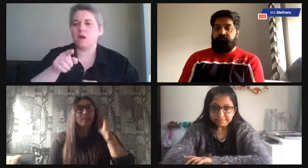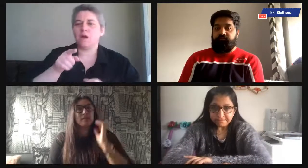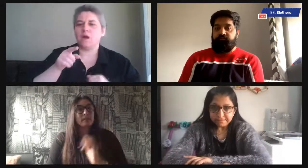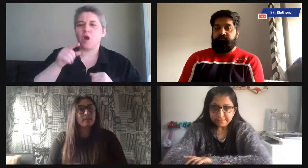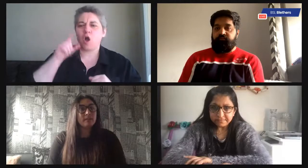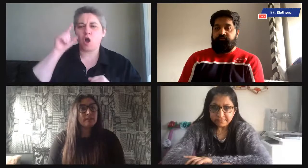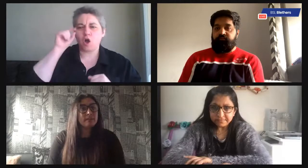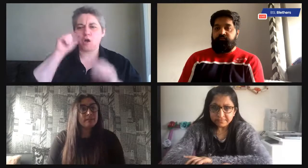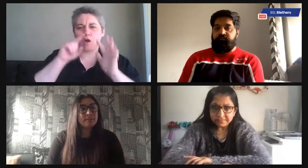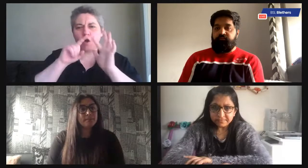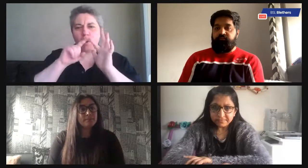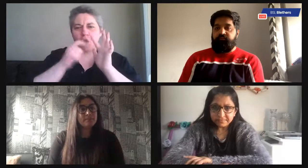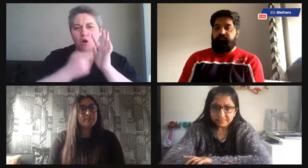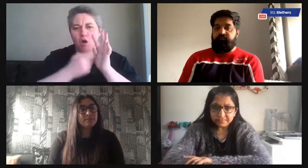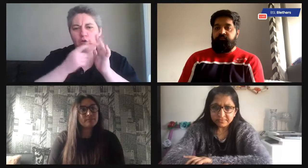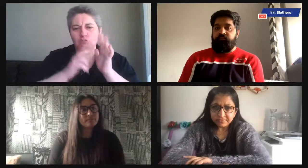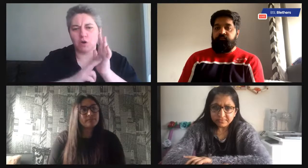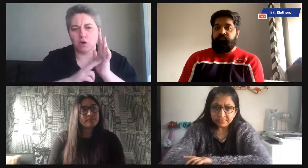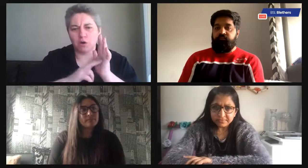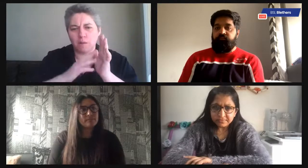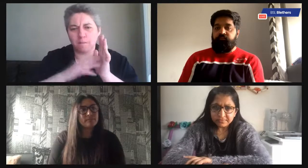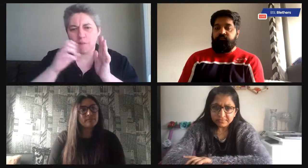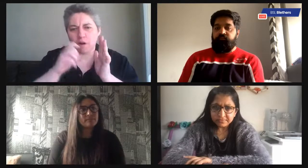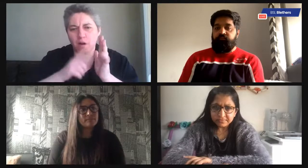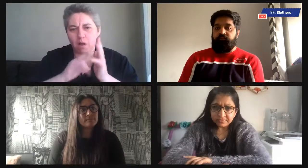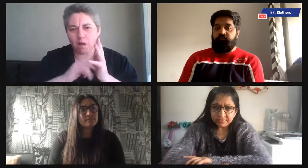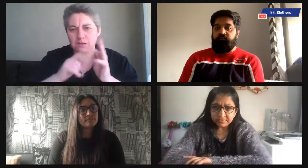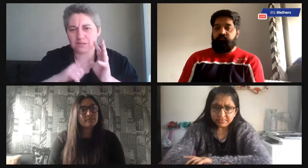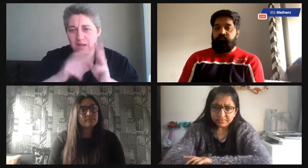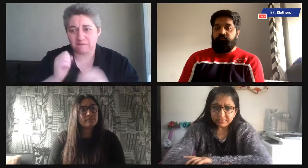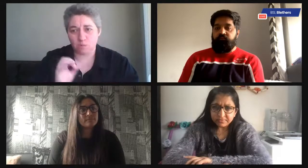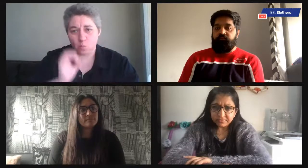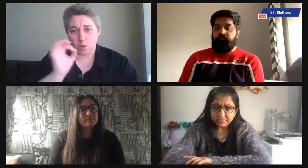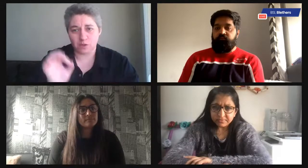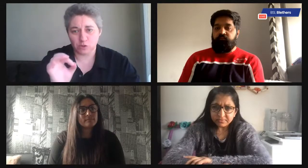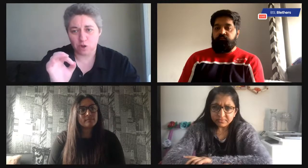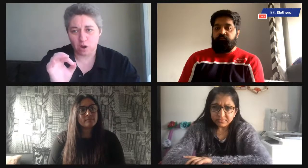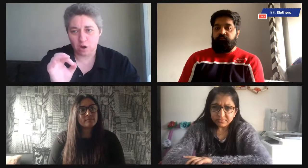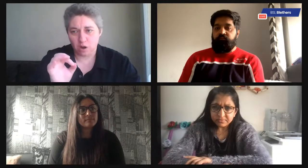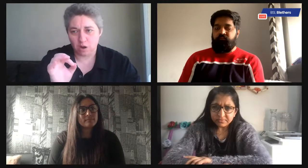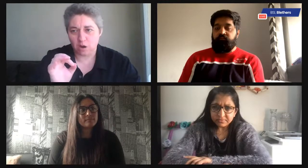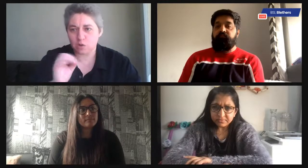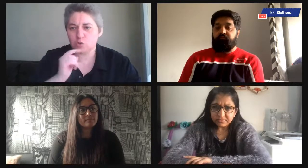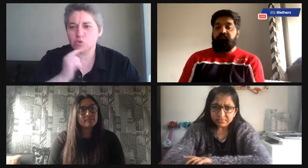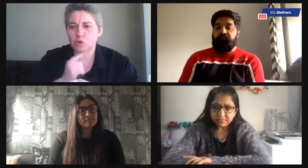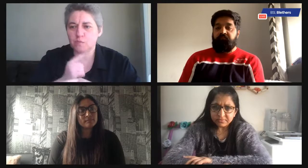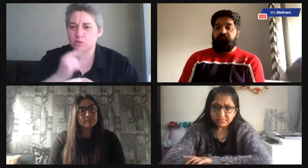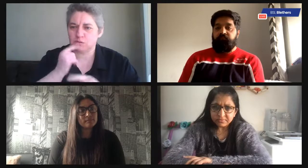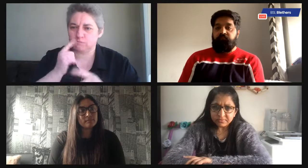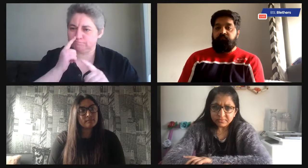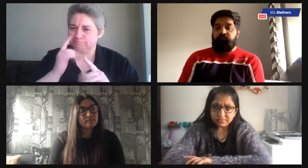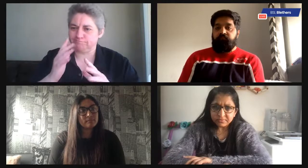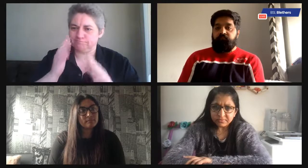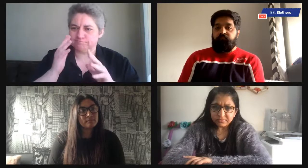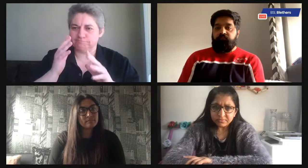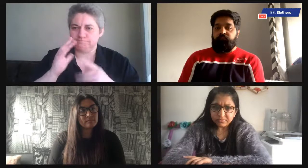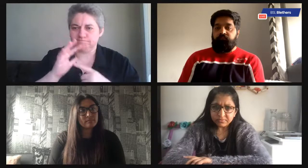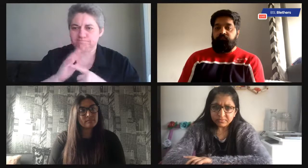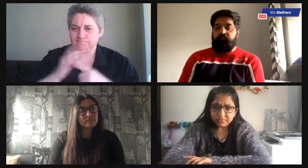If you bear with me. Okay. We have Erin McCluskey, and she has a question for